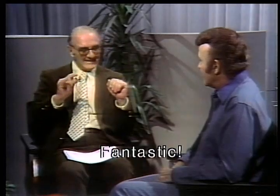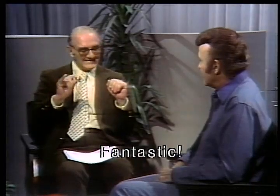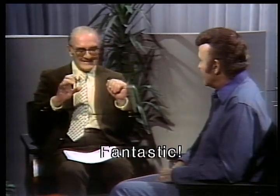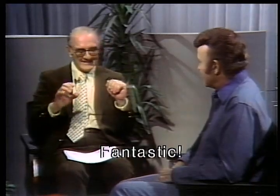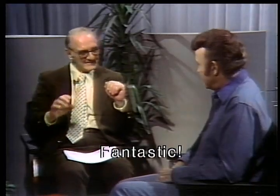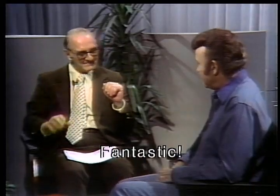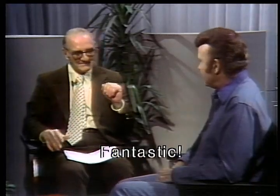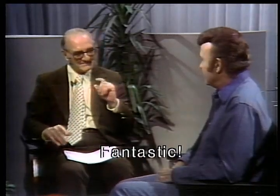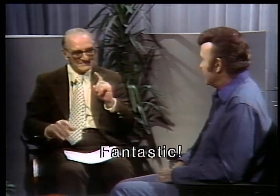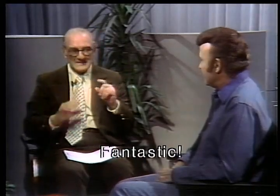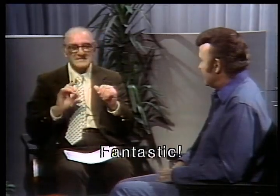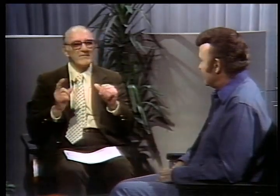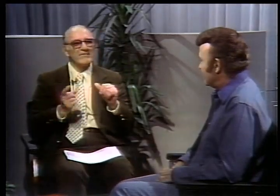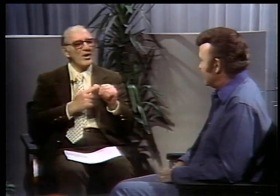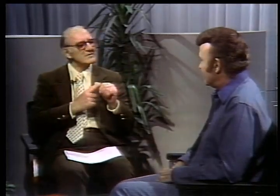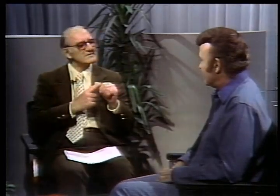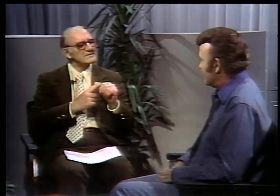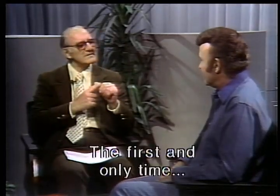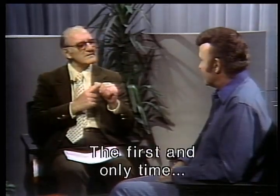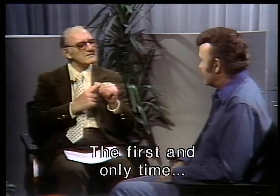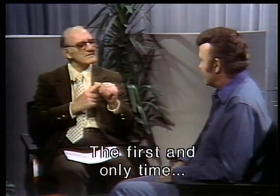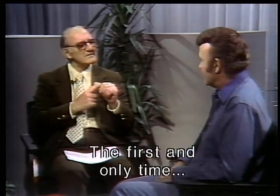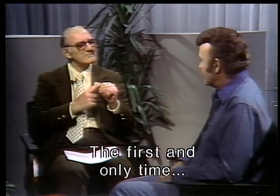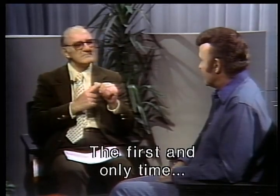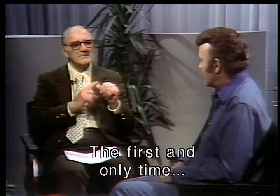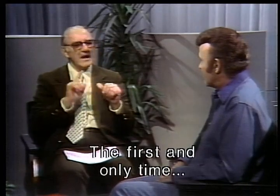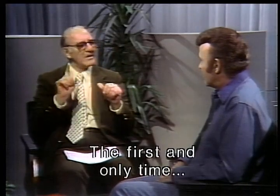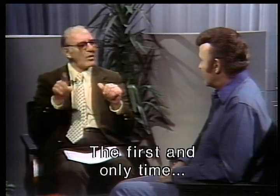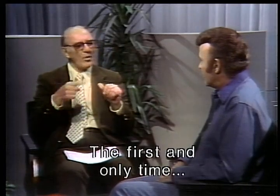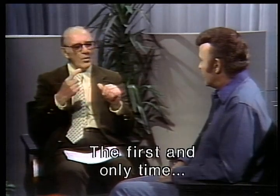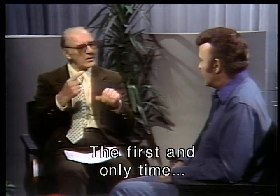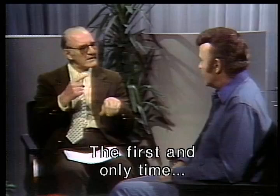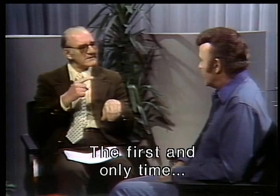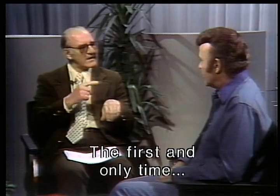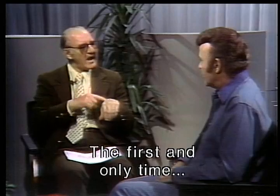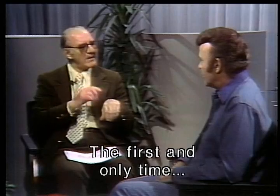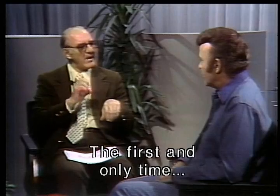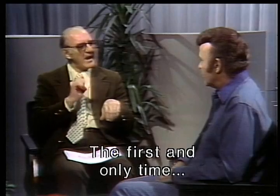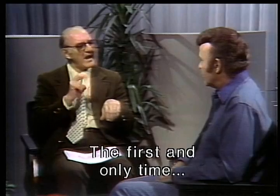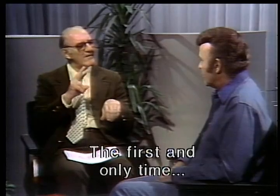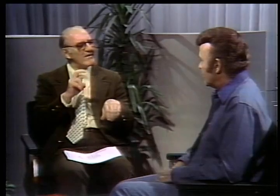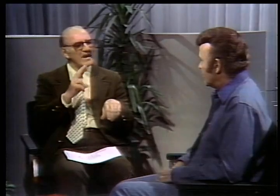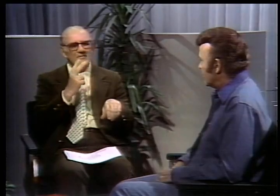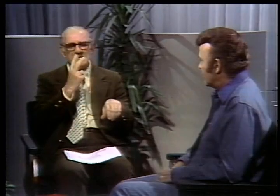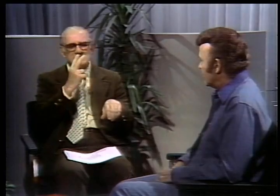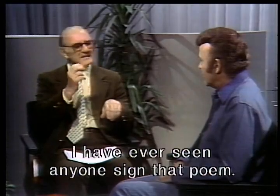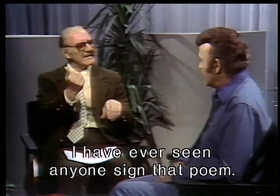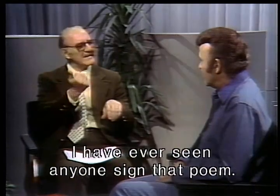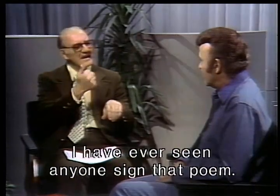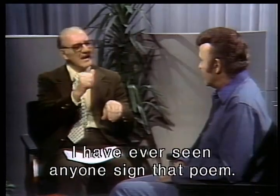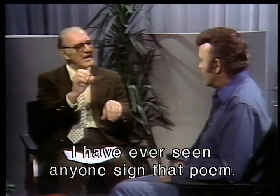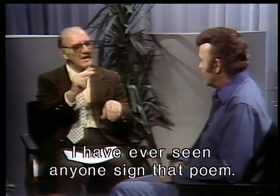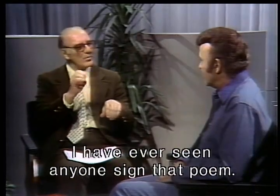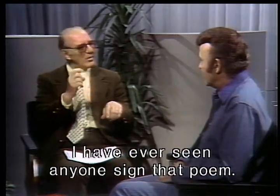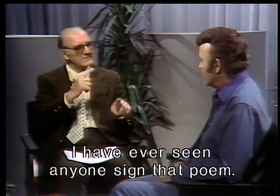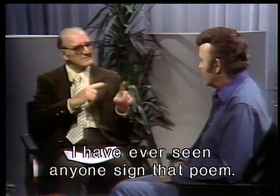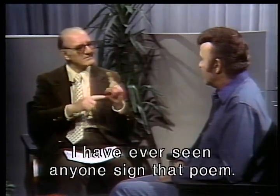Fantastic. The first and only time I have ever seen anyone sign